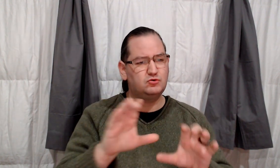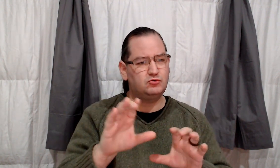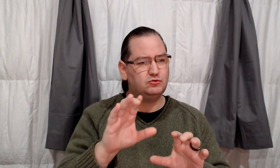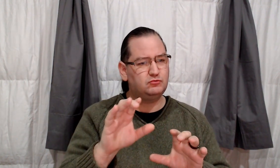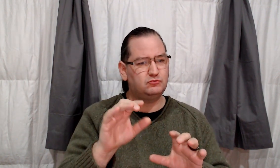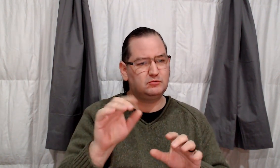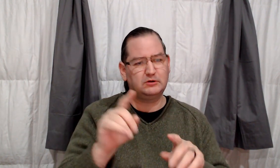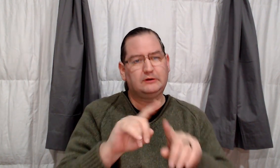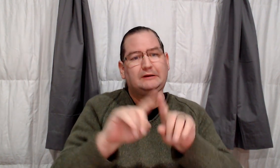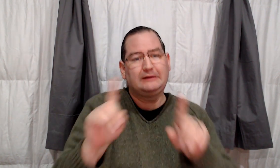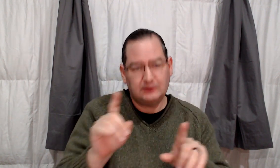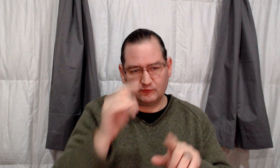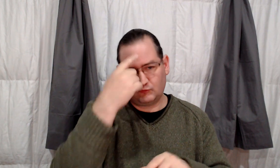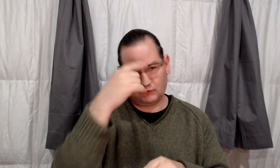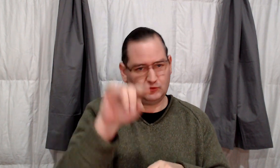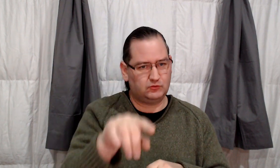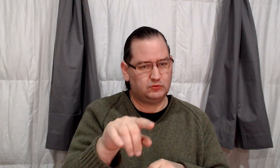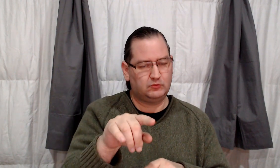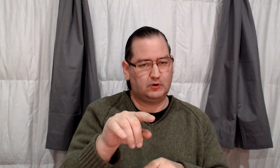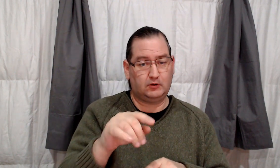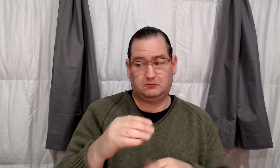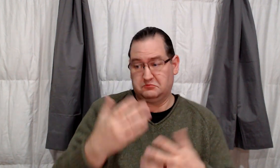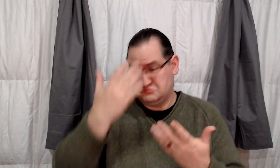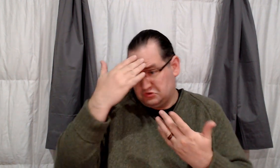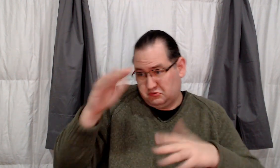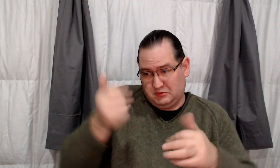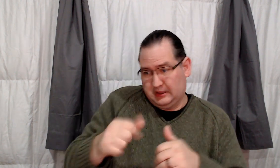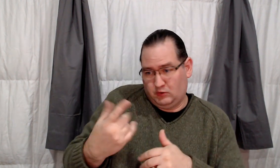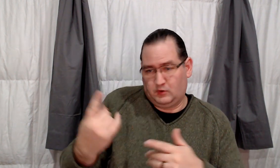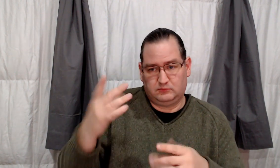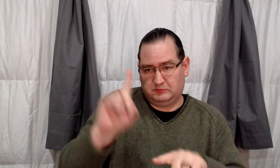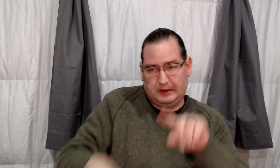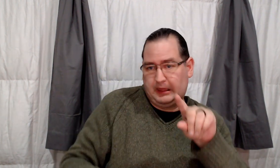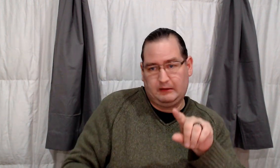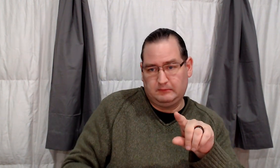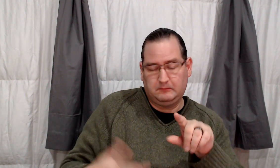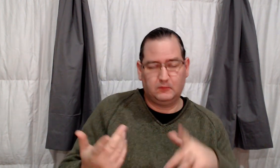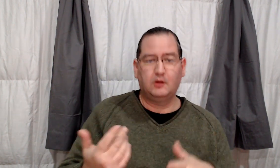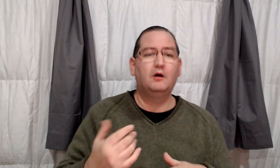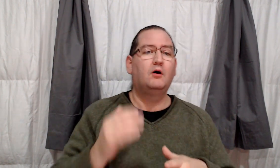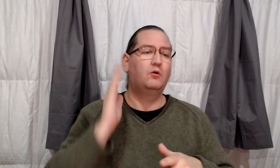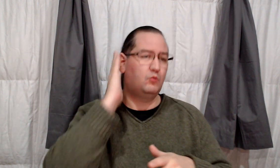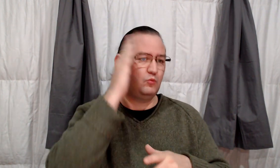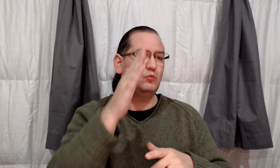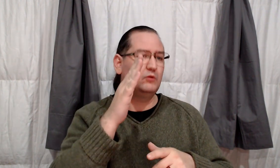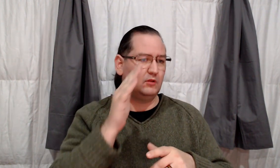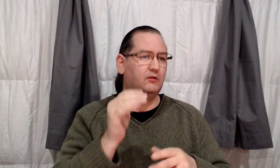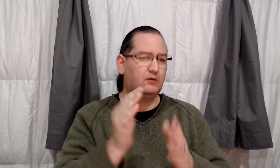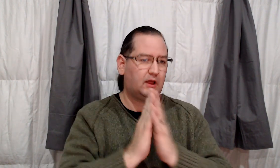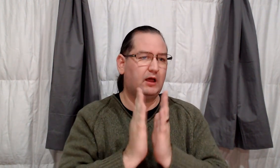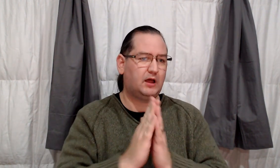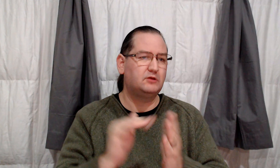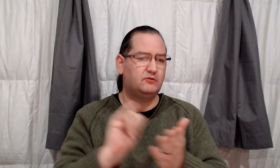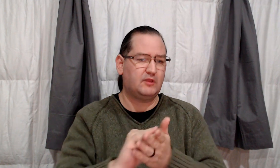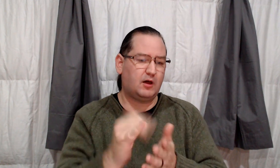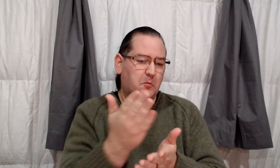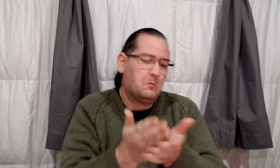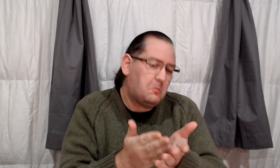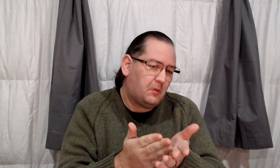this, I'm going to ask that part that runs that smoking habit to pick one of the new choices, the one